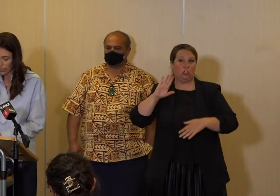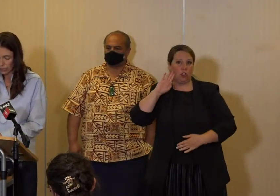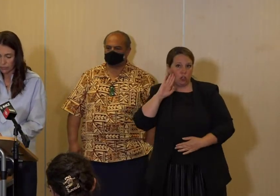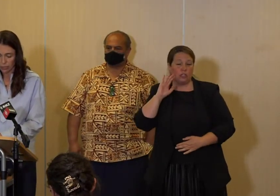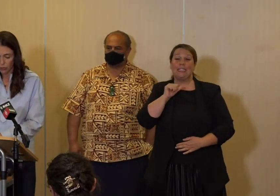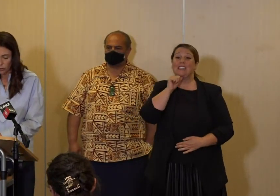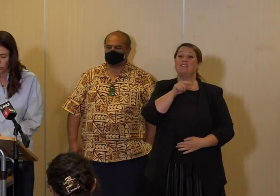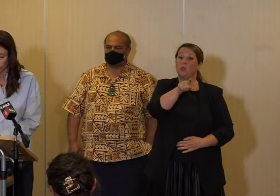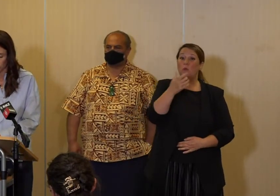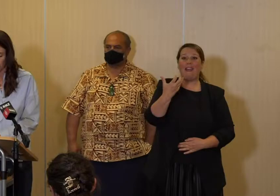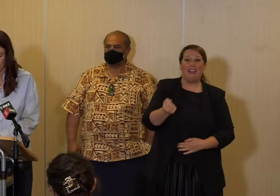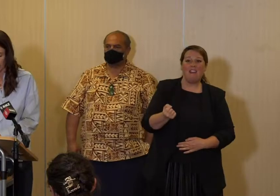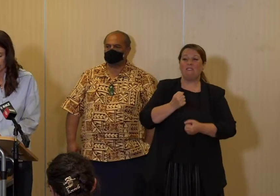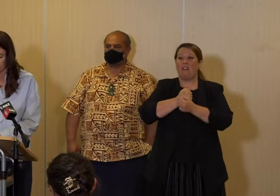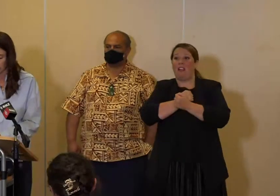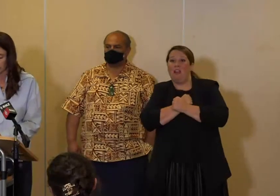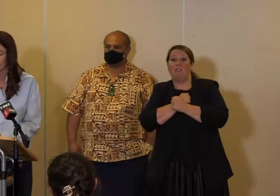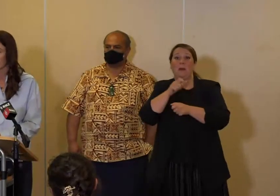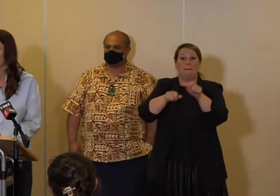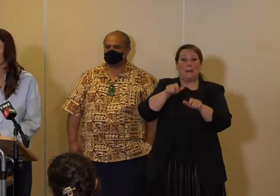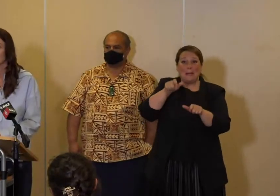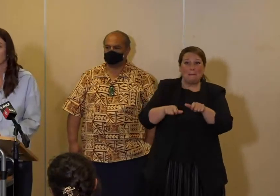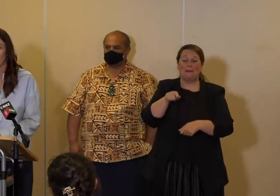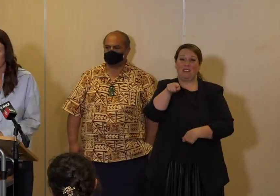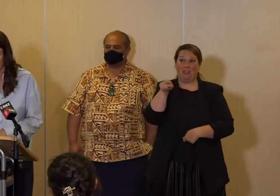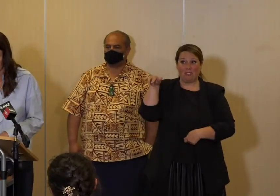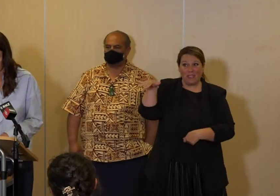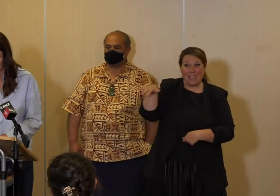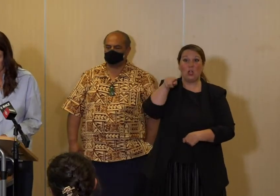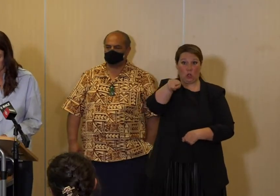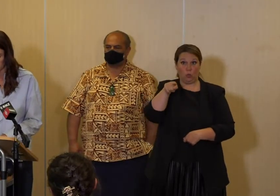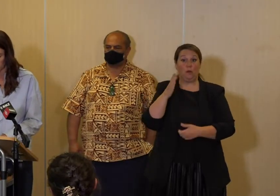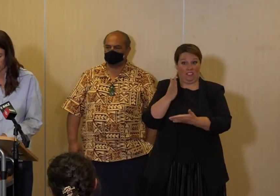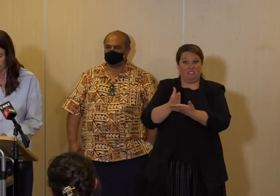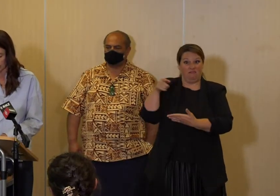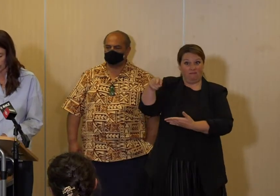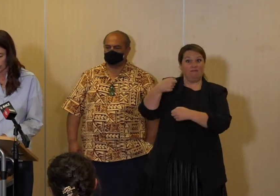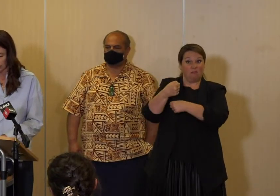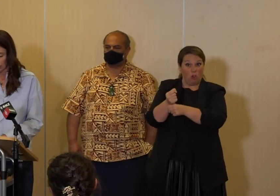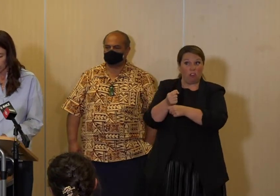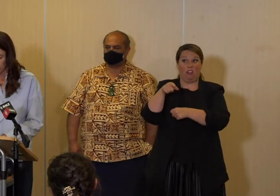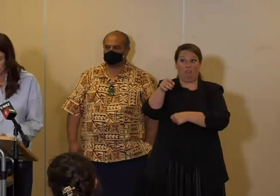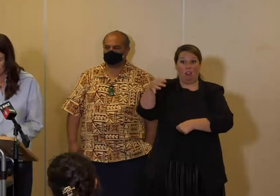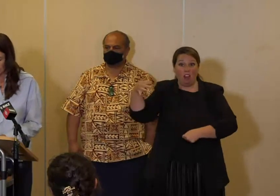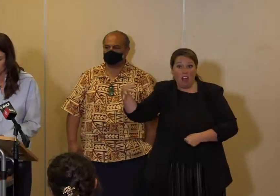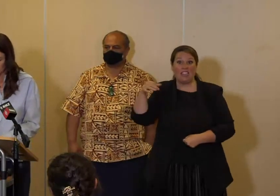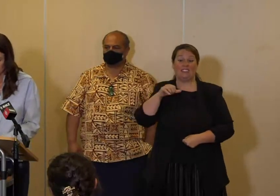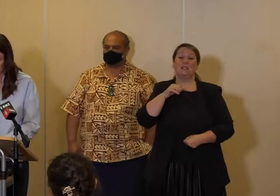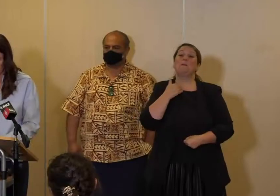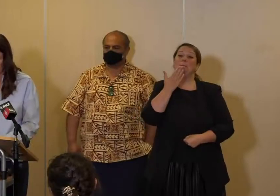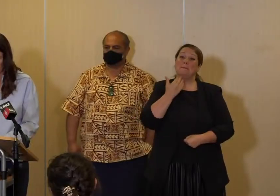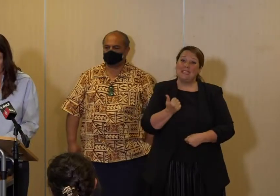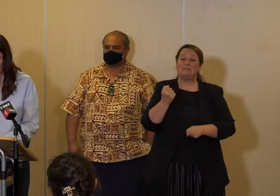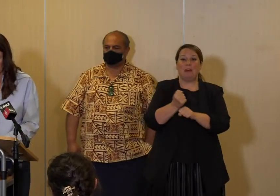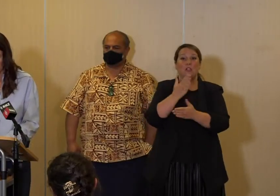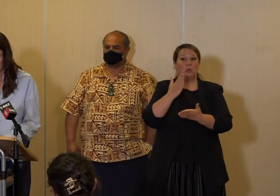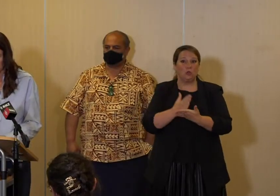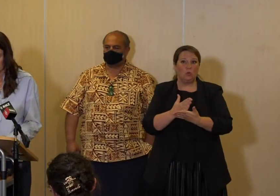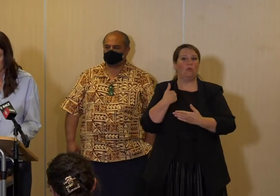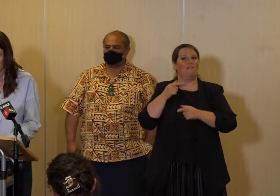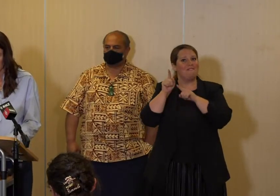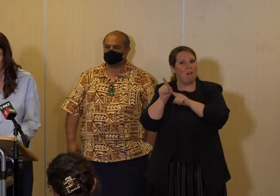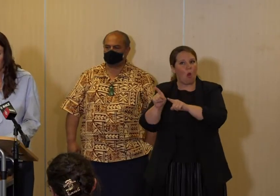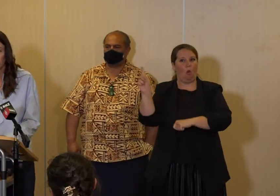the advice of the local authorities, including any tsunami evacuation orders. Please also keep family back